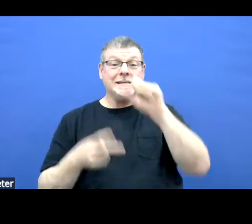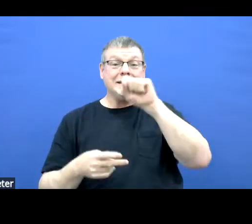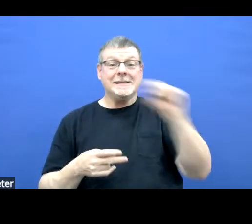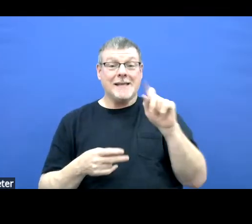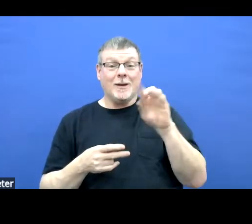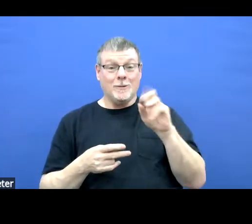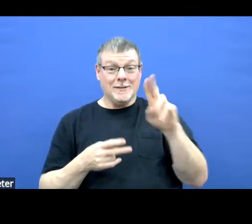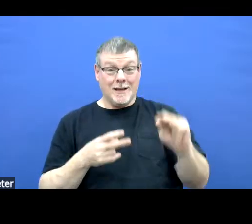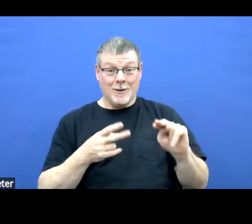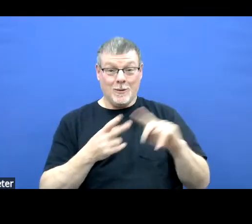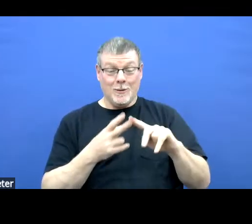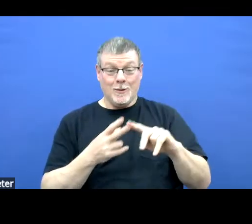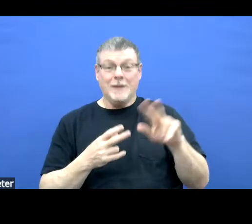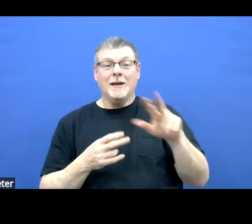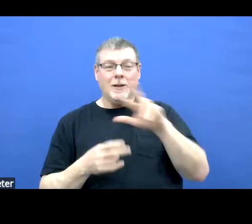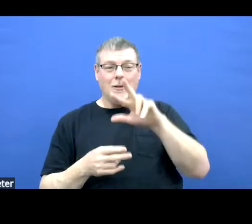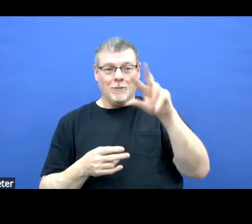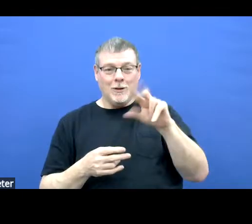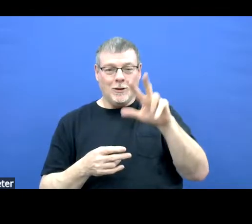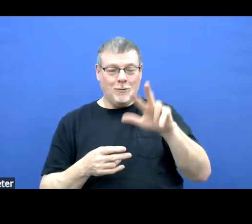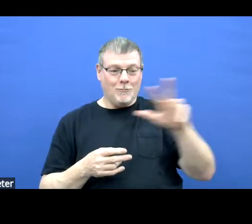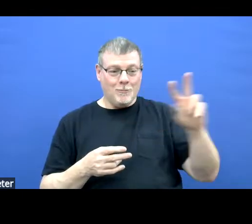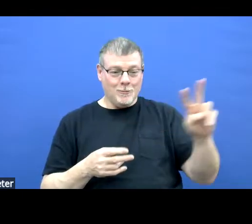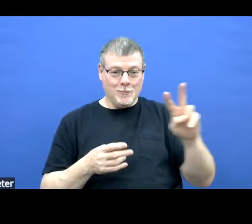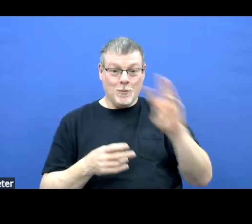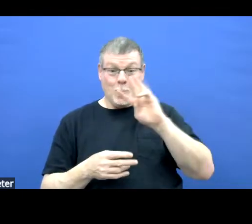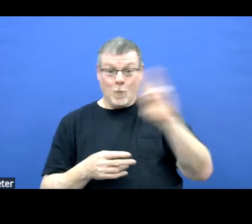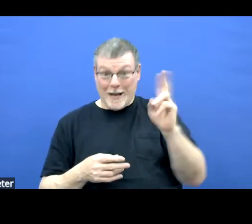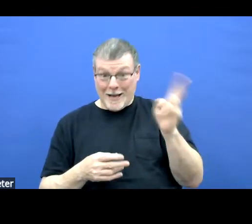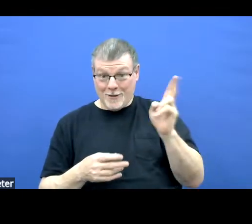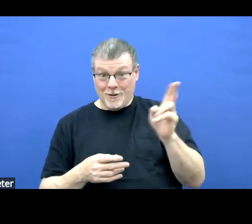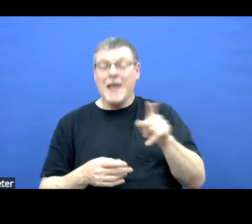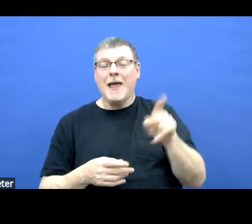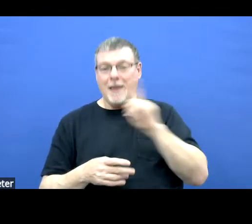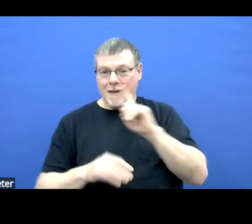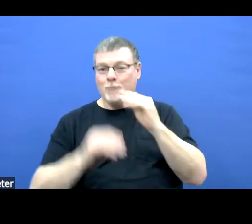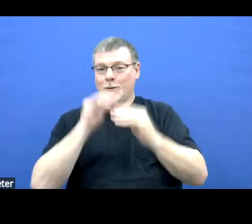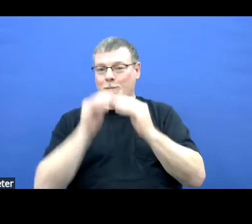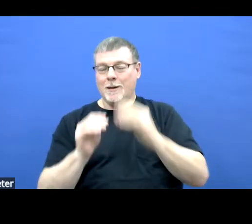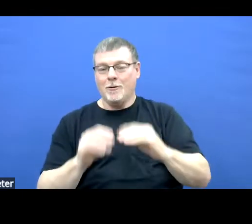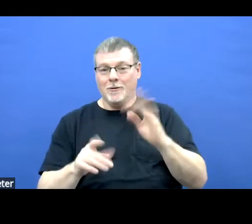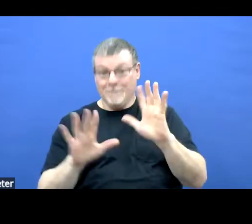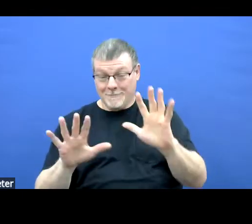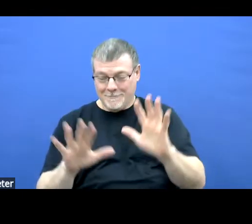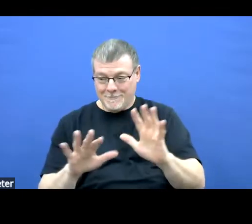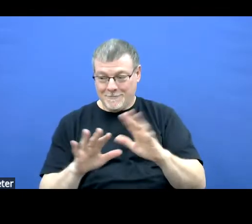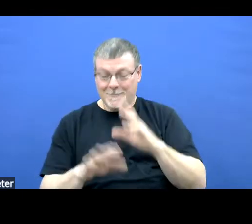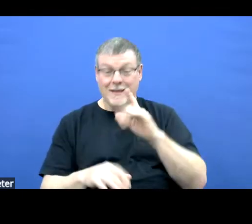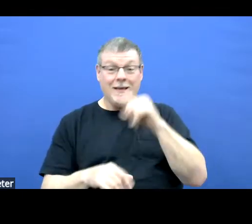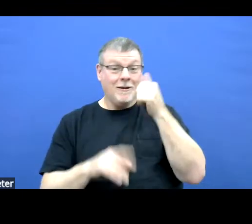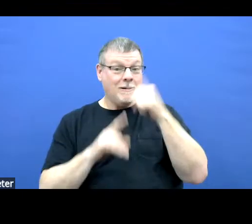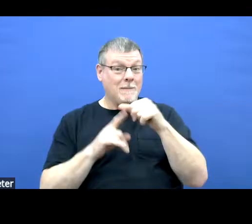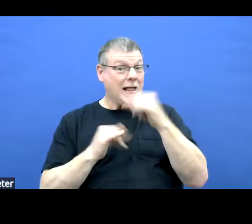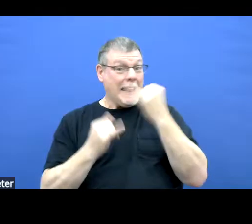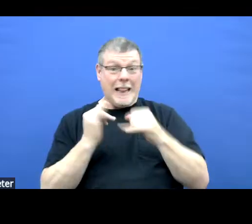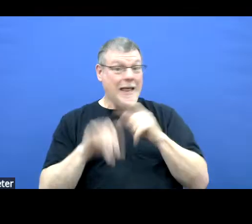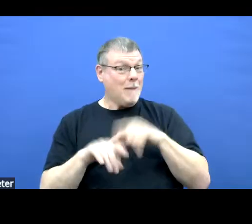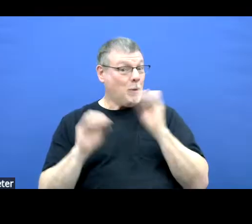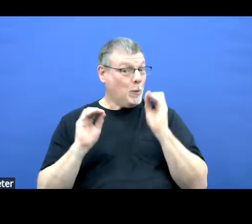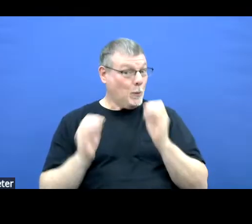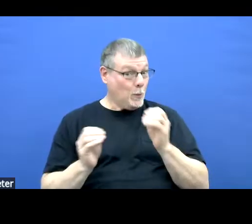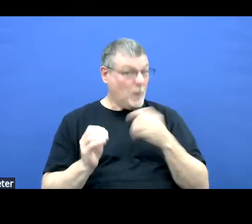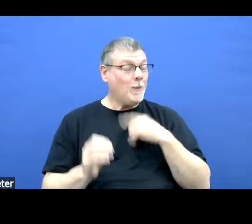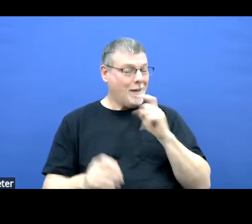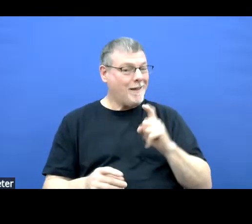Plaza, 3333 West Henrietta Road. They actually did the repairs. Last time, if you'll recall, they didn't, and we actually